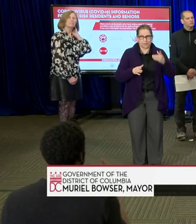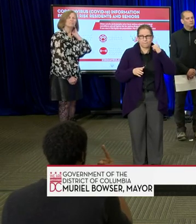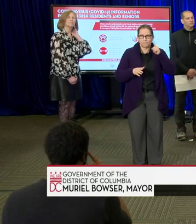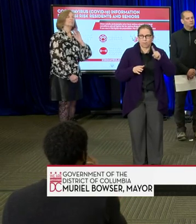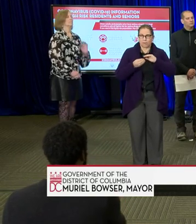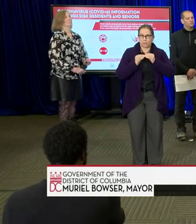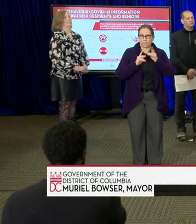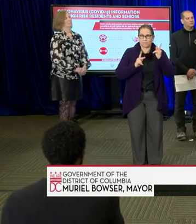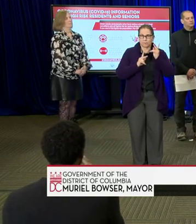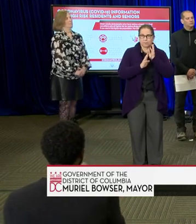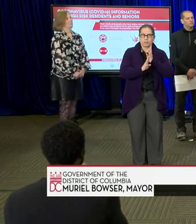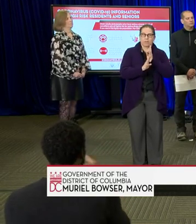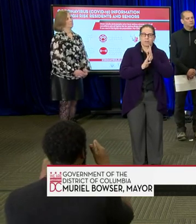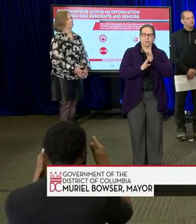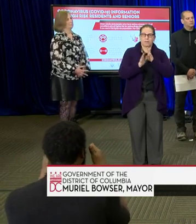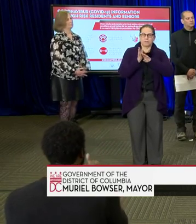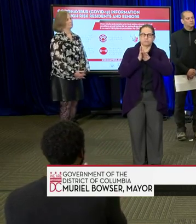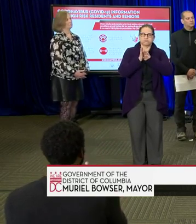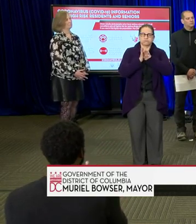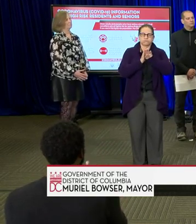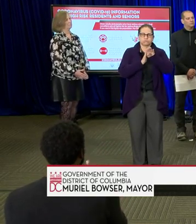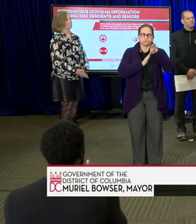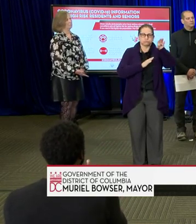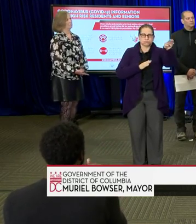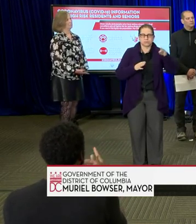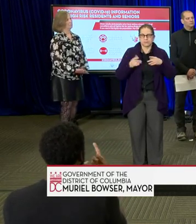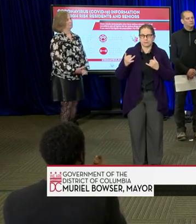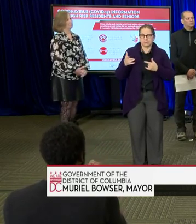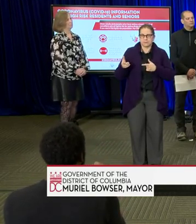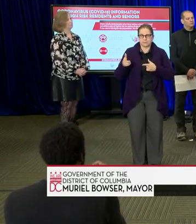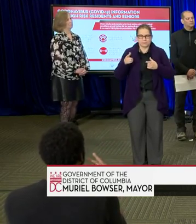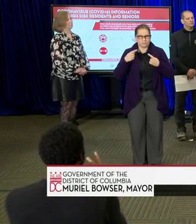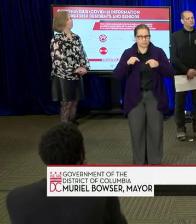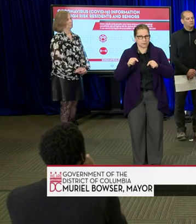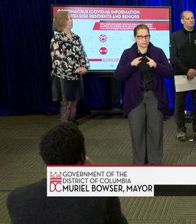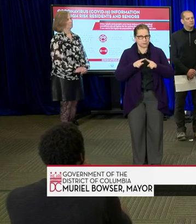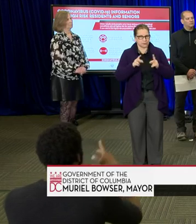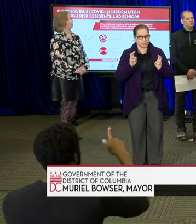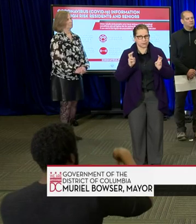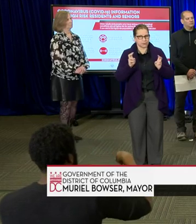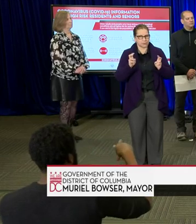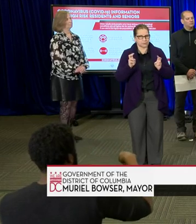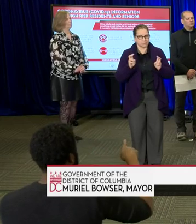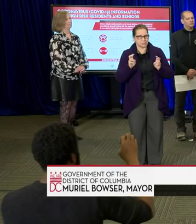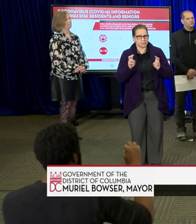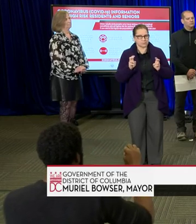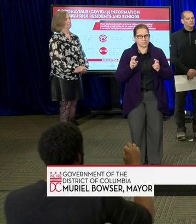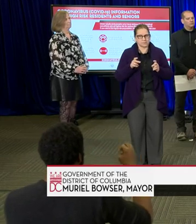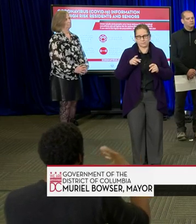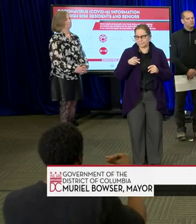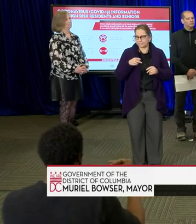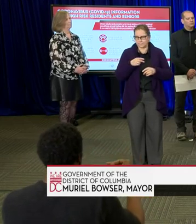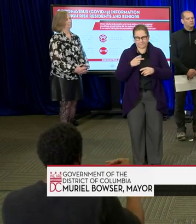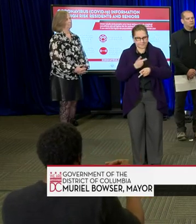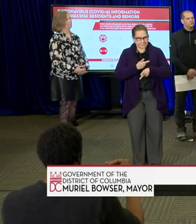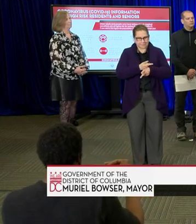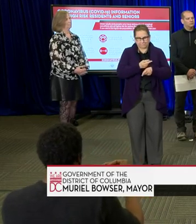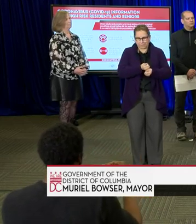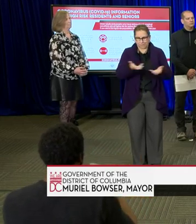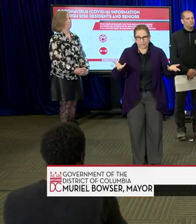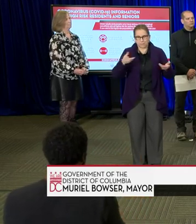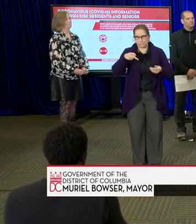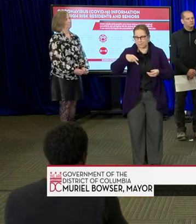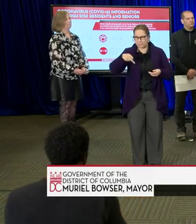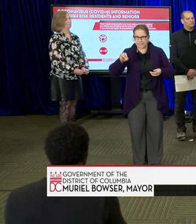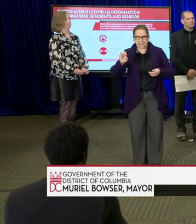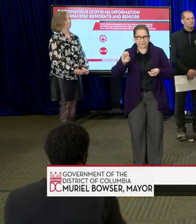because they recognize the need to conserve PPE and to provide medically necessary care, and that includes testing.